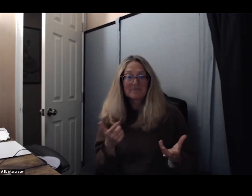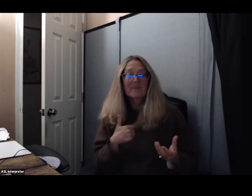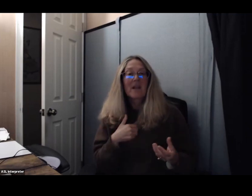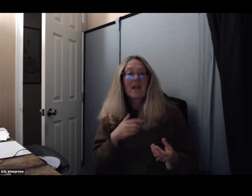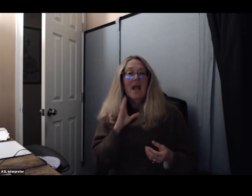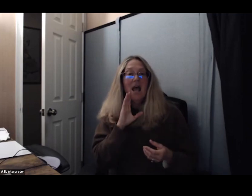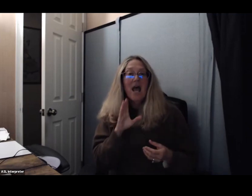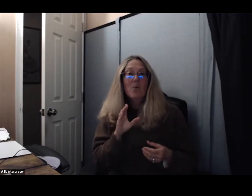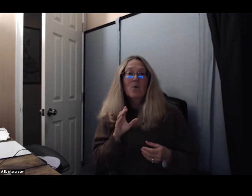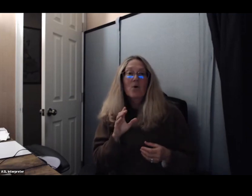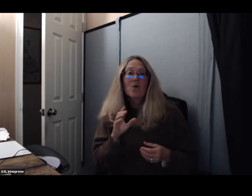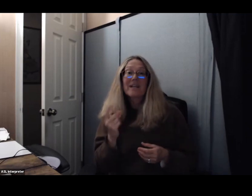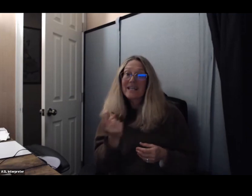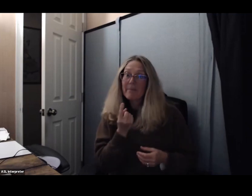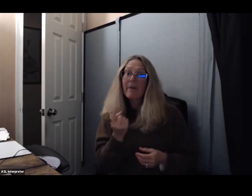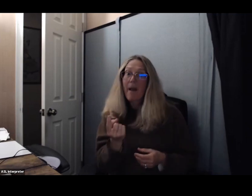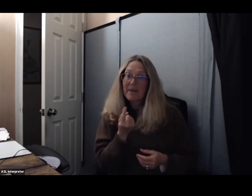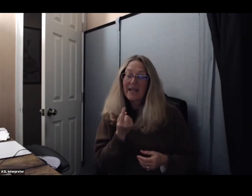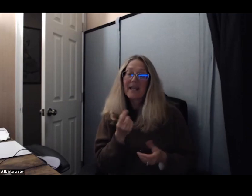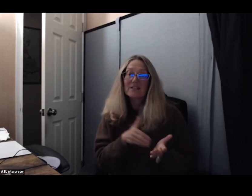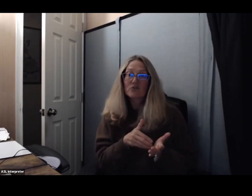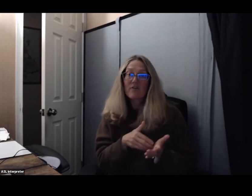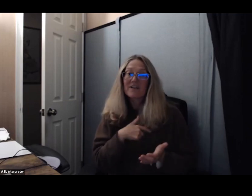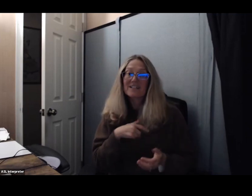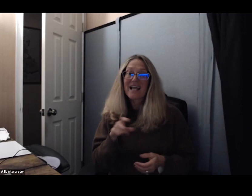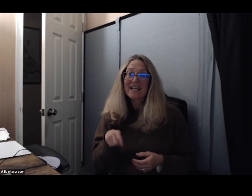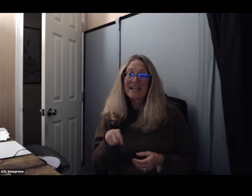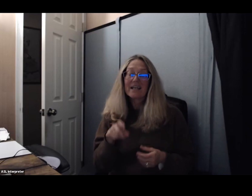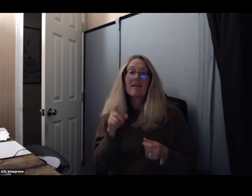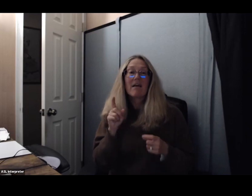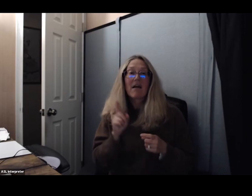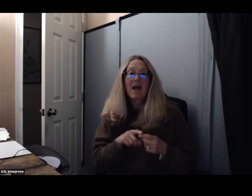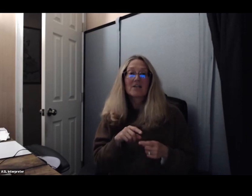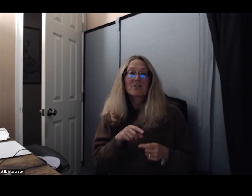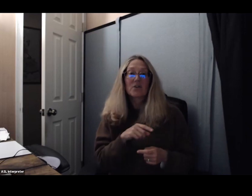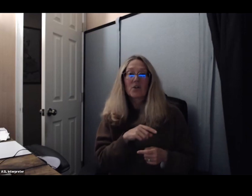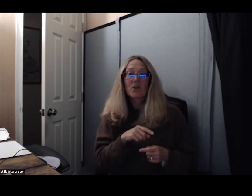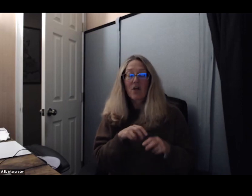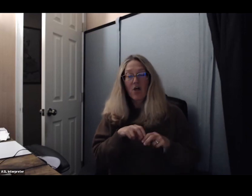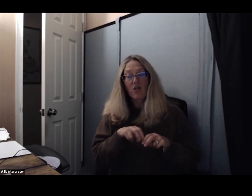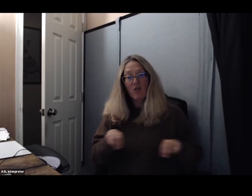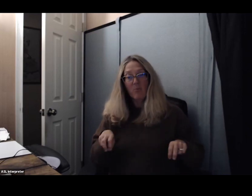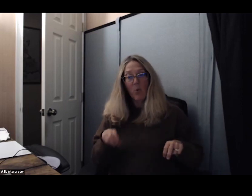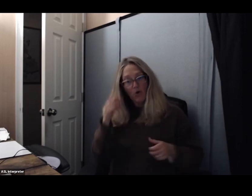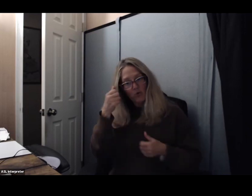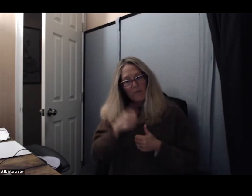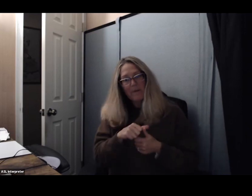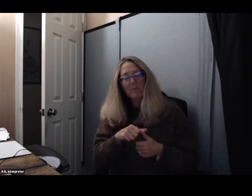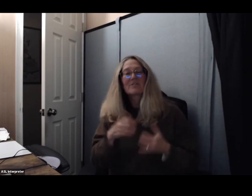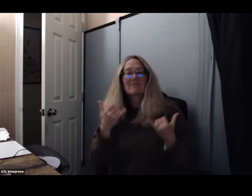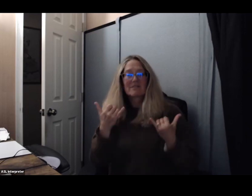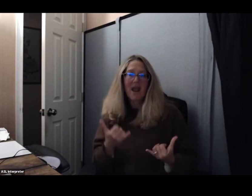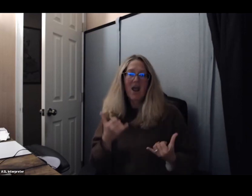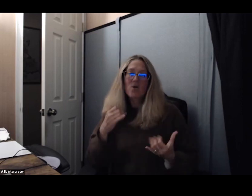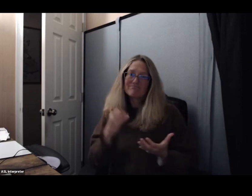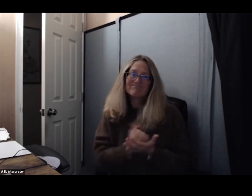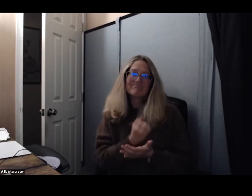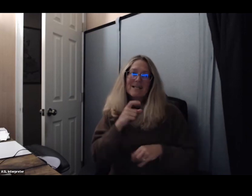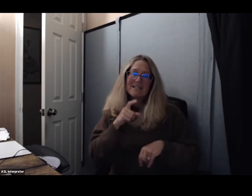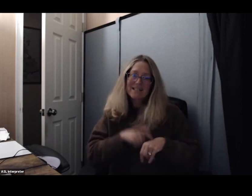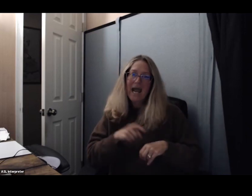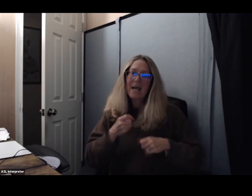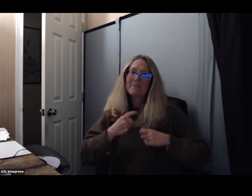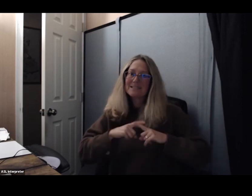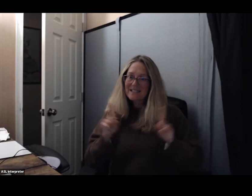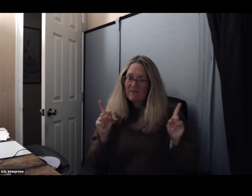I will keep coming back as much as I need to until you guys remember that it's time to do this different.